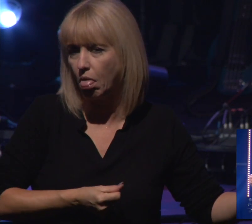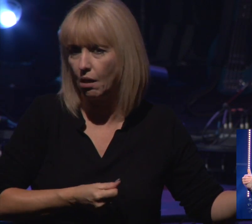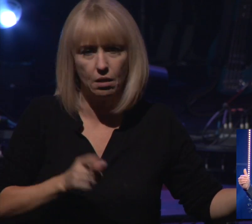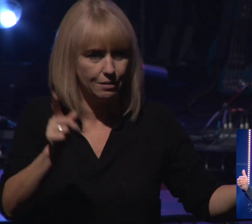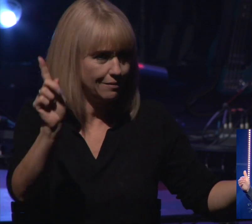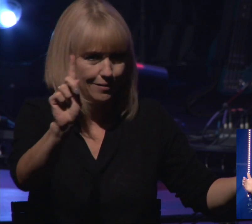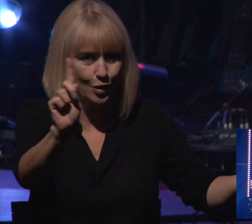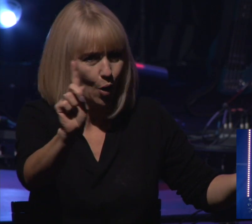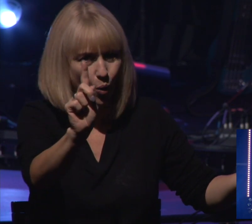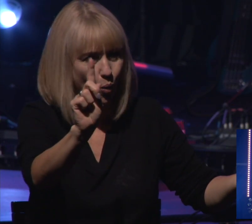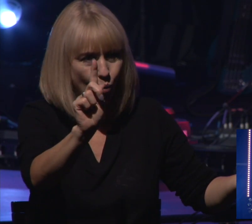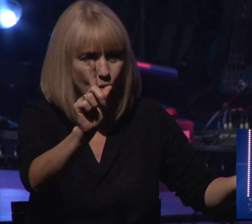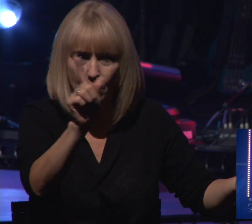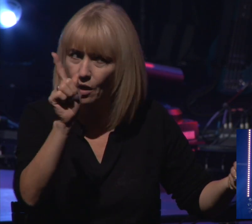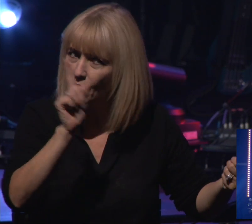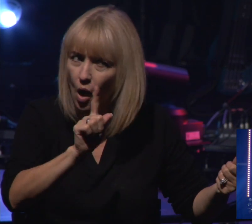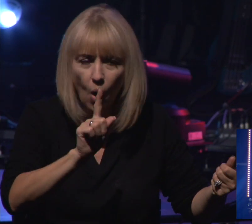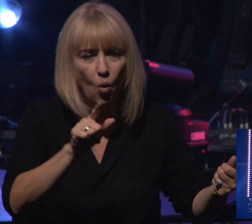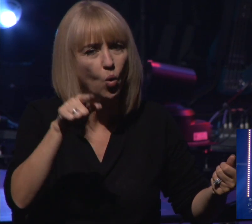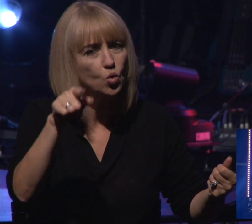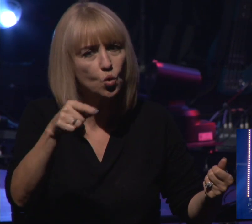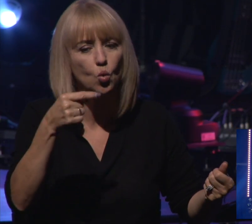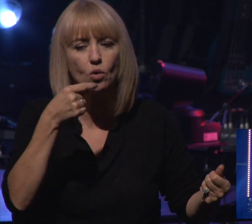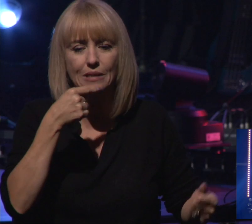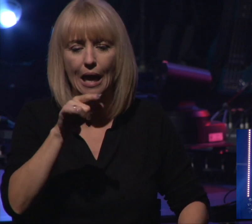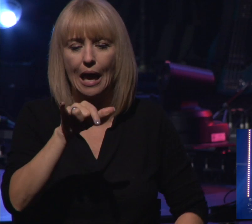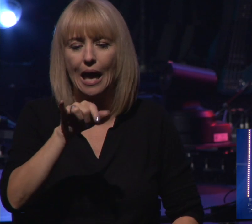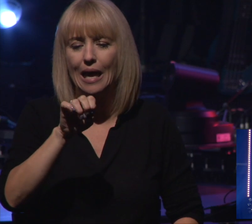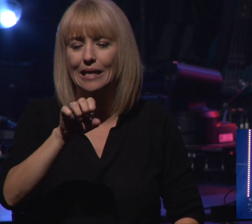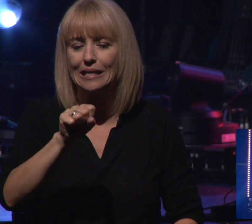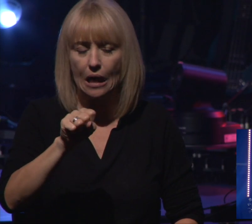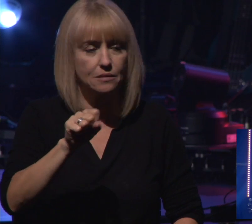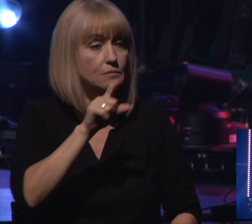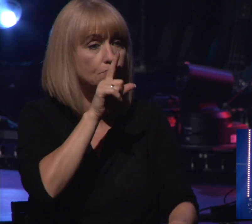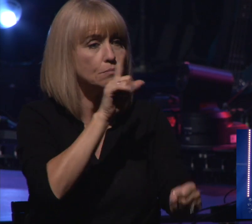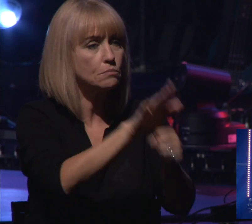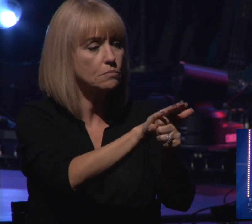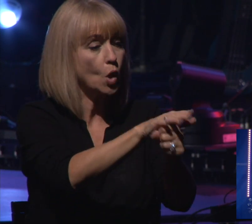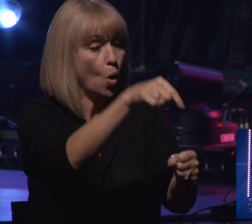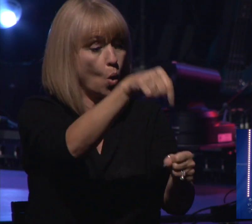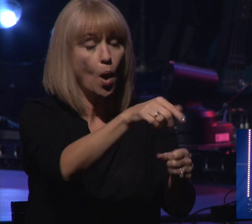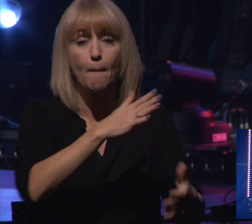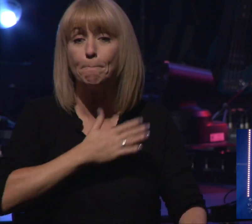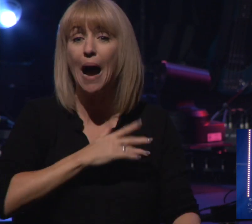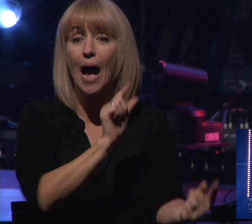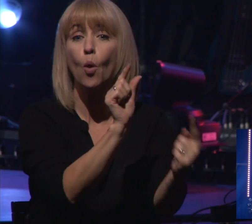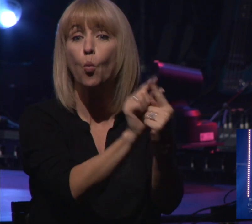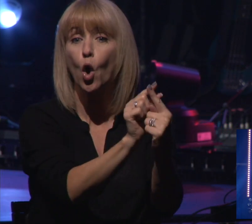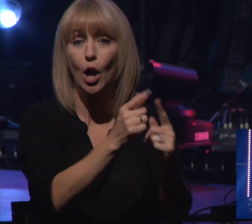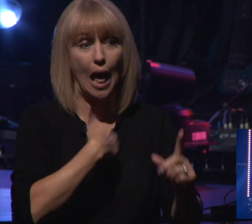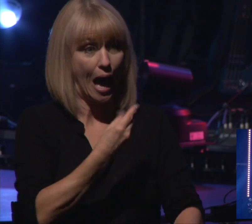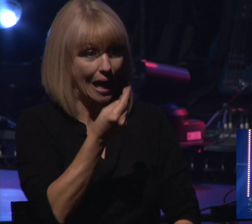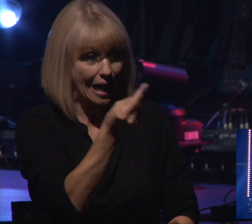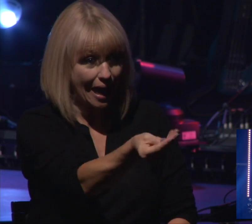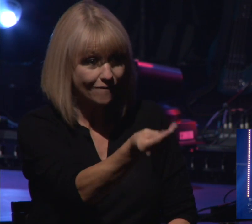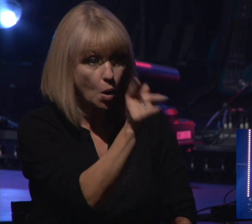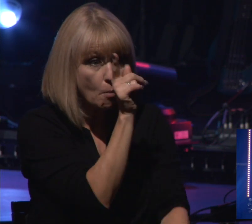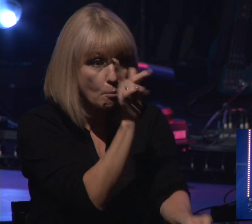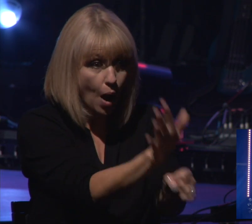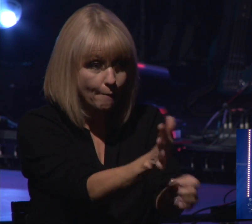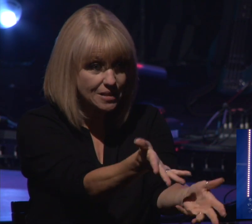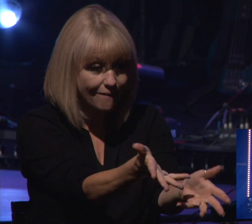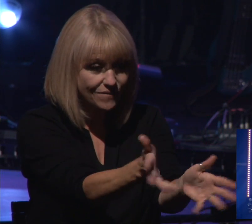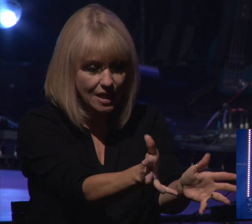goes away, but you should be the kind of person, a man or a woman, who just says, yes, you have my word on it, and we know it's